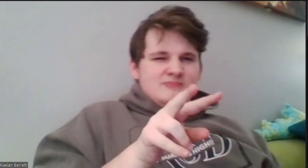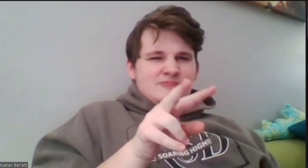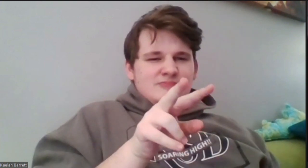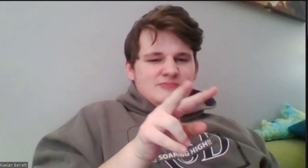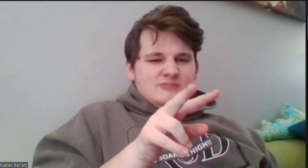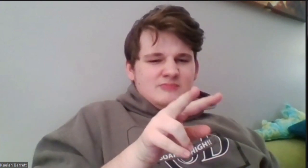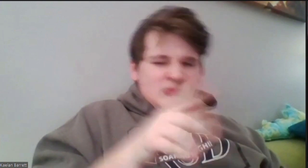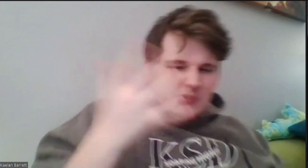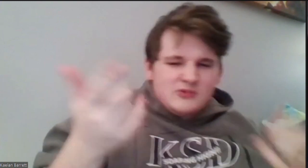Happy to see him.